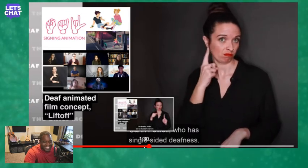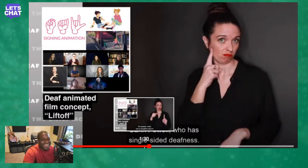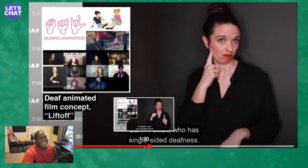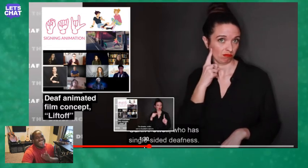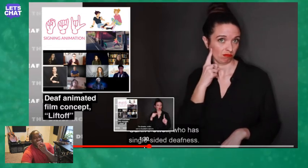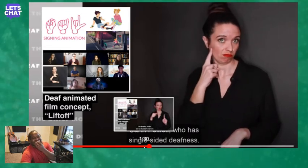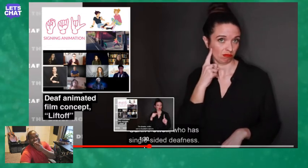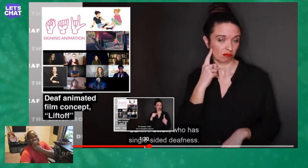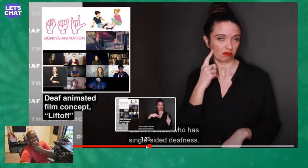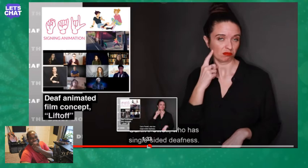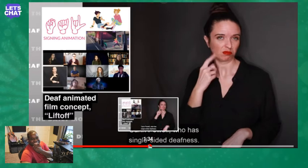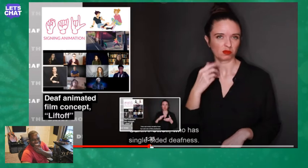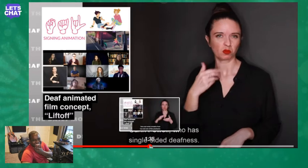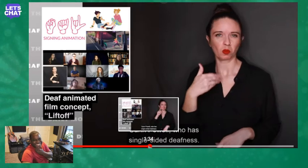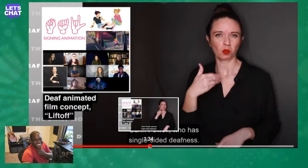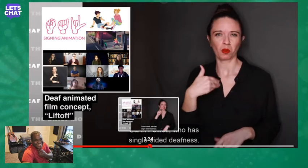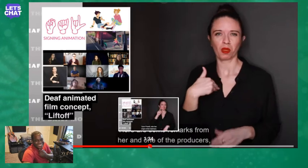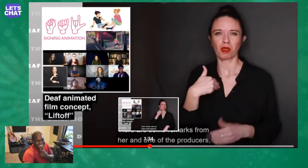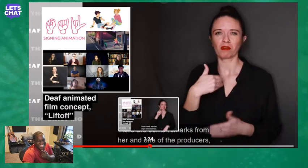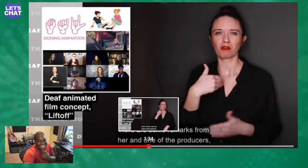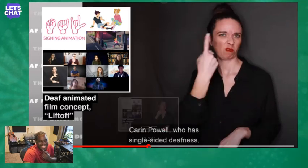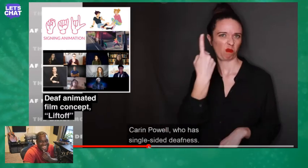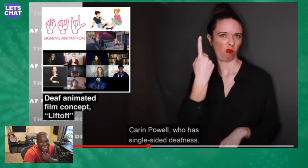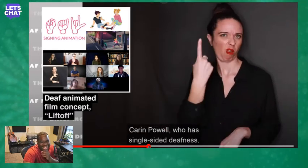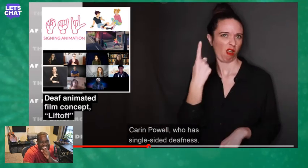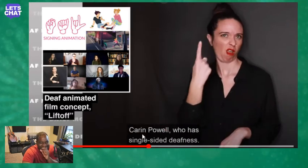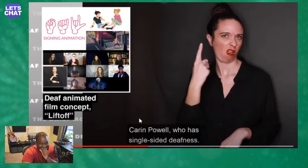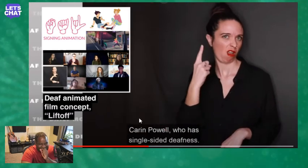ear. Look at her.